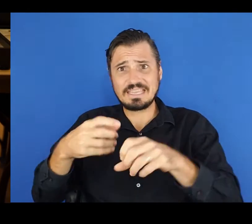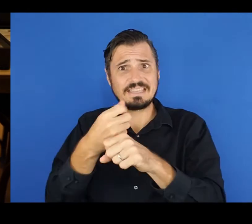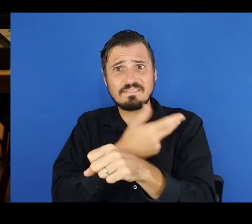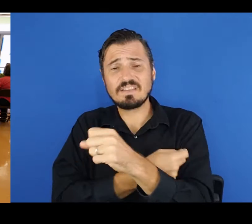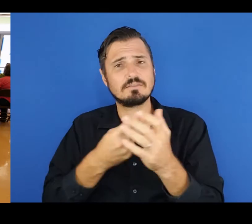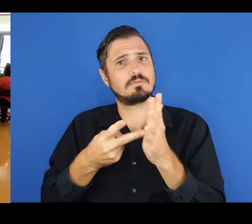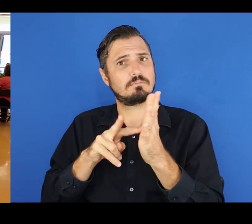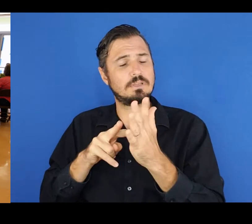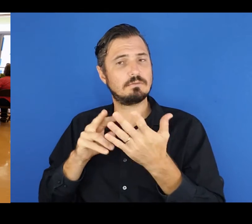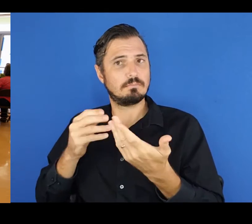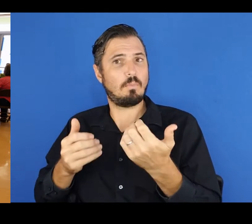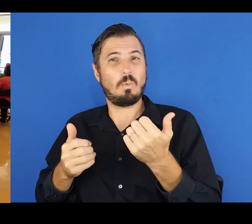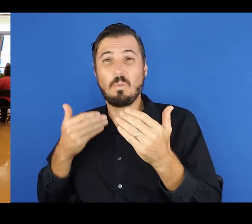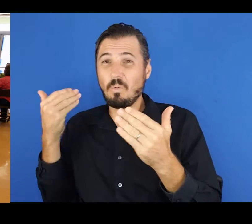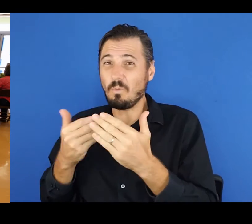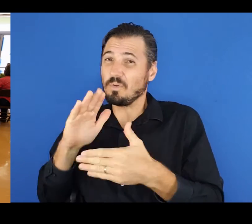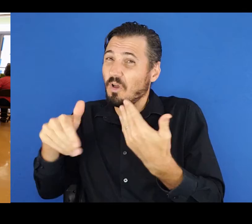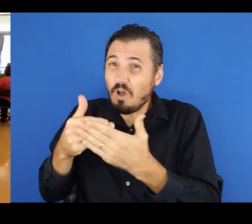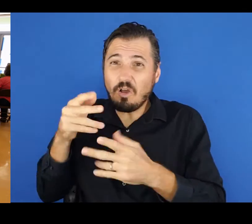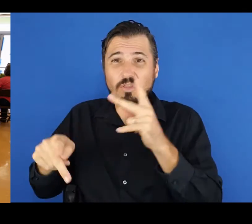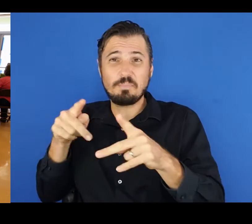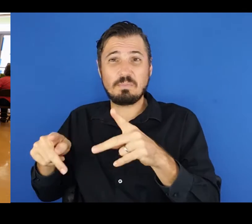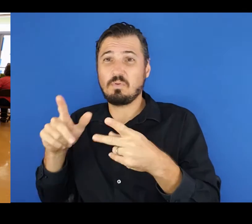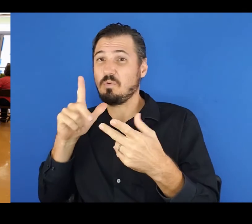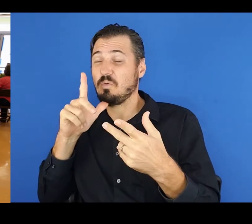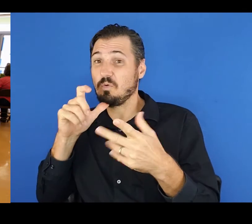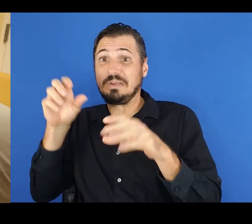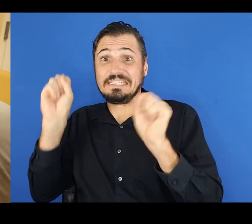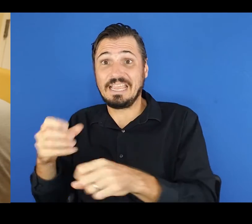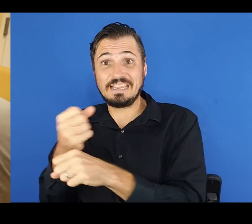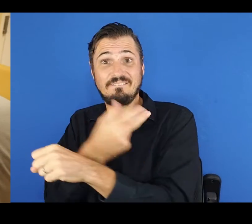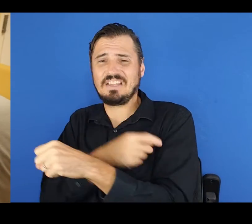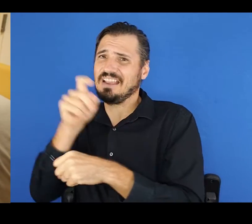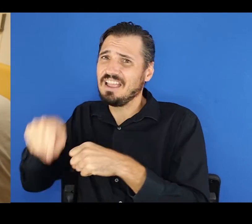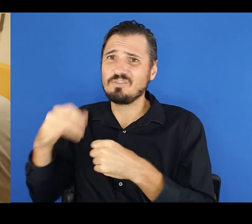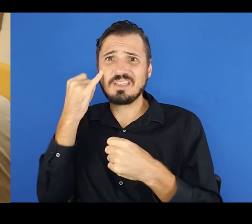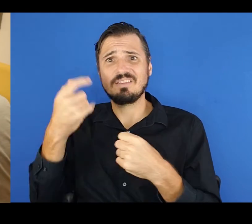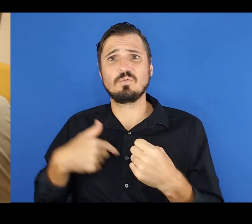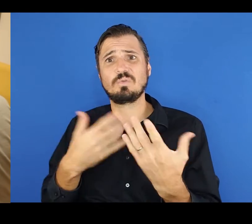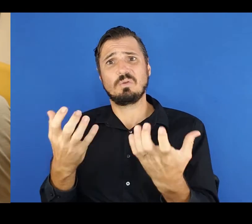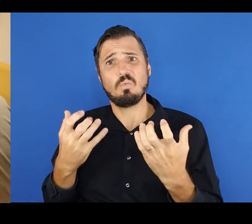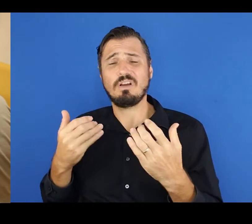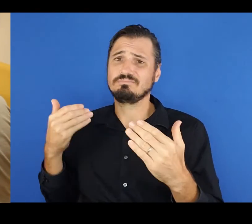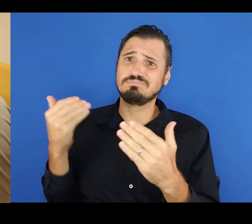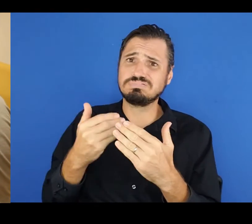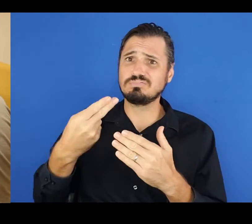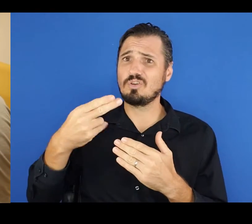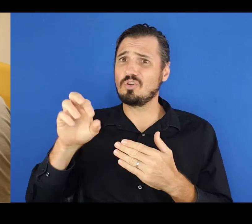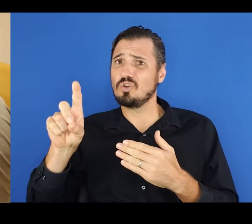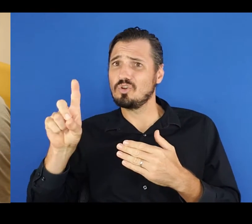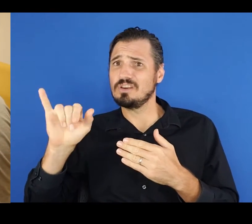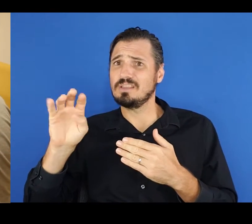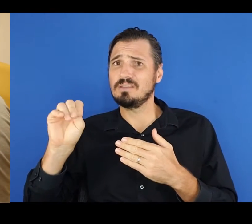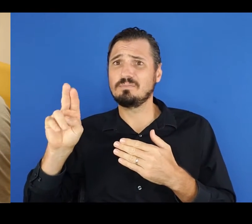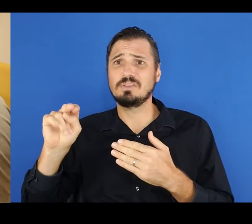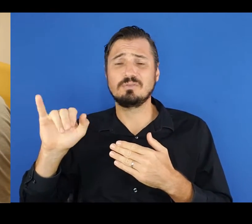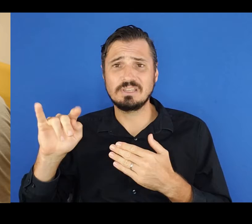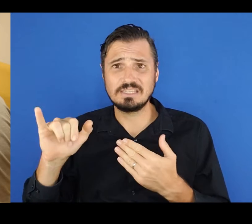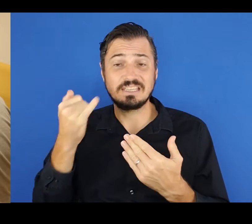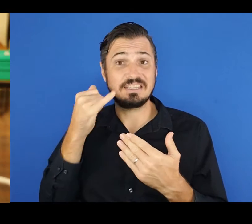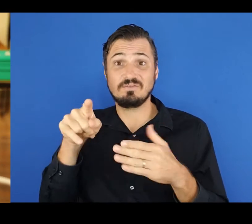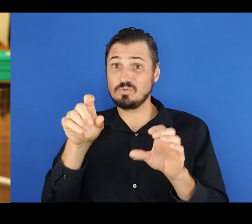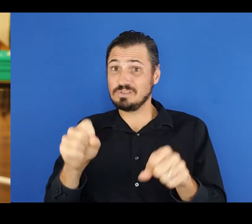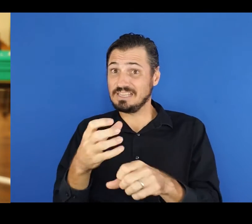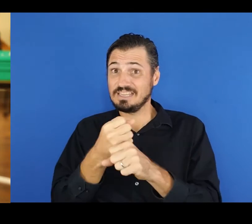every eligible resident to choose to be vaccinated if we have any hope of achieving herd immunity. If you are eligible and able, please consider